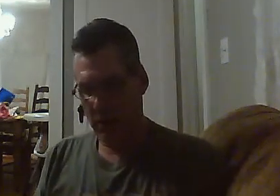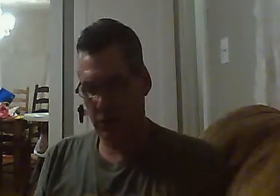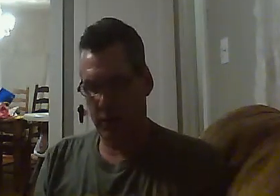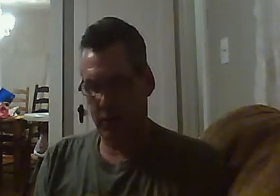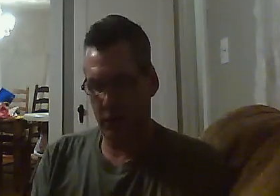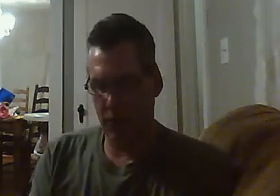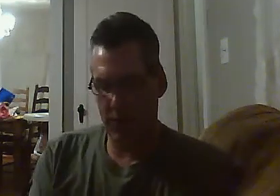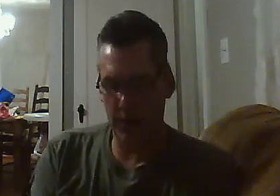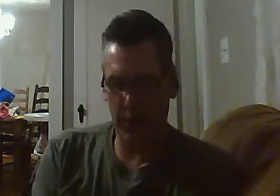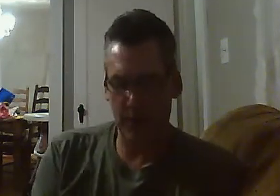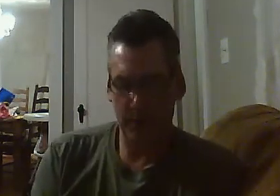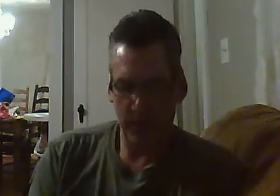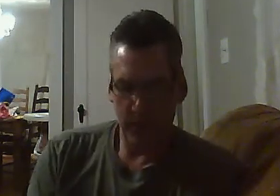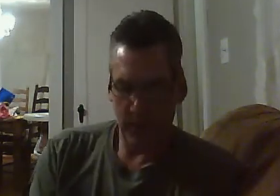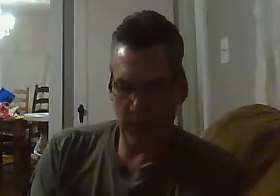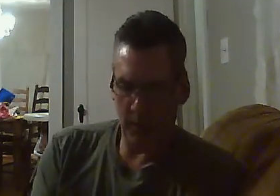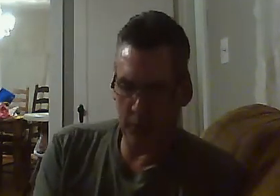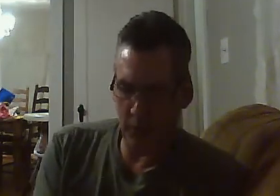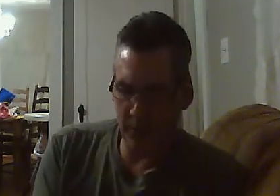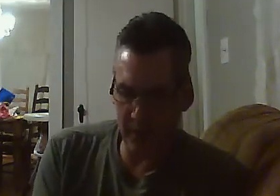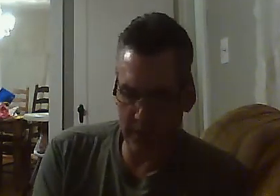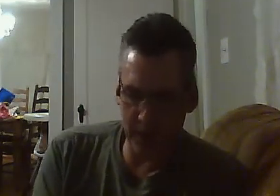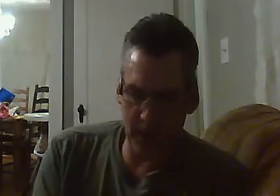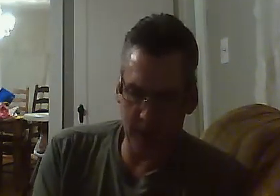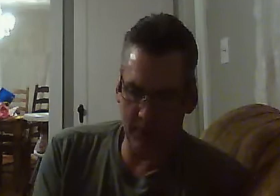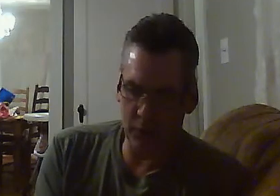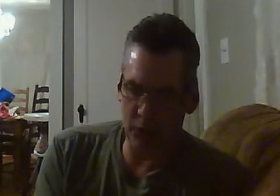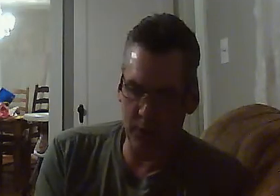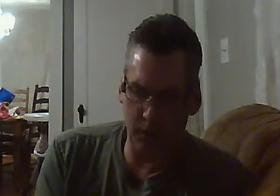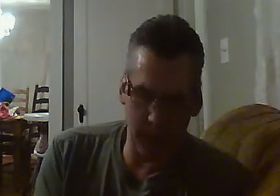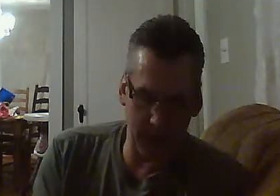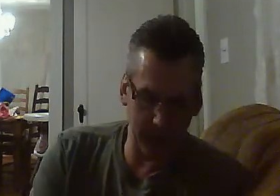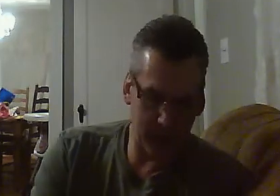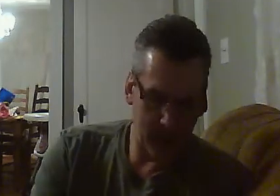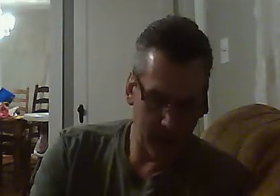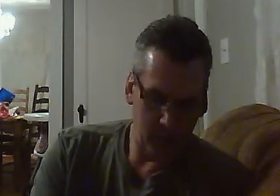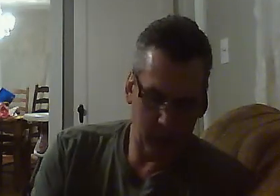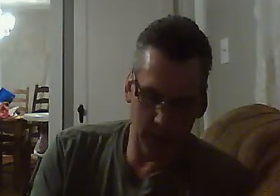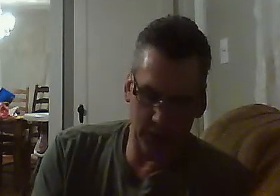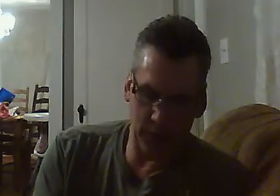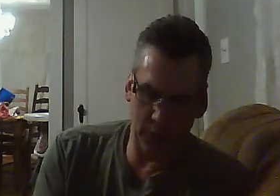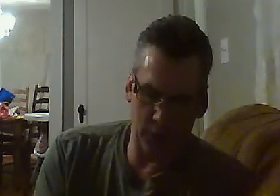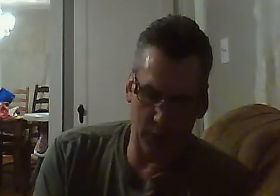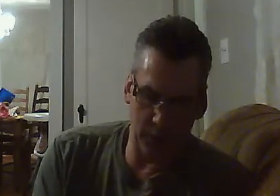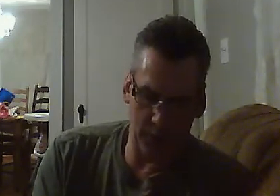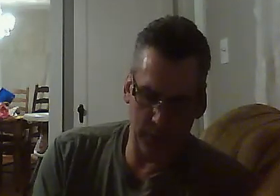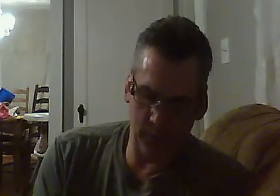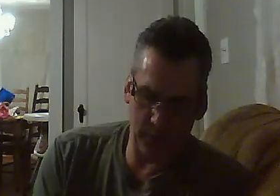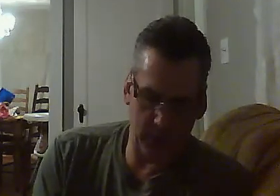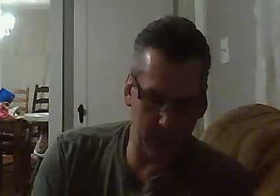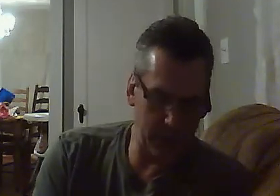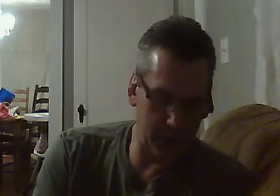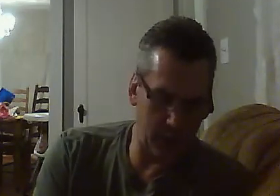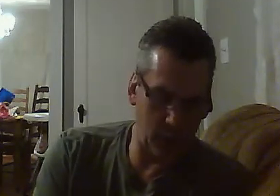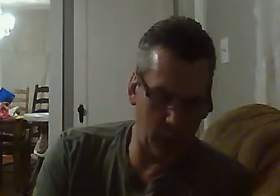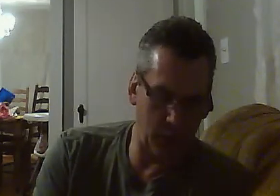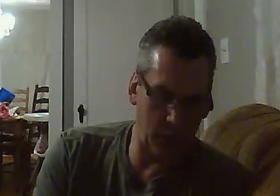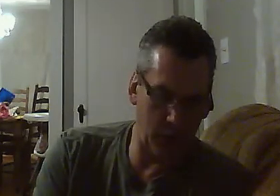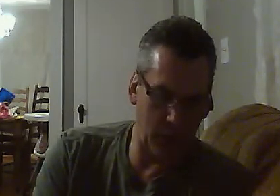just to give you an idea. Stuff that I didn't have you do in class, but it's because we were using the things. So we're going to talk